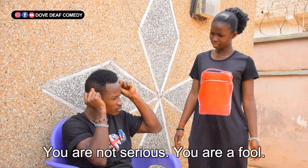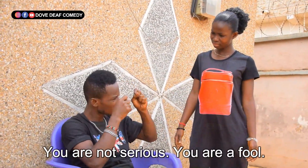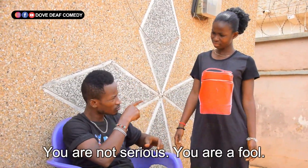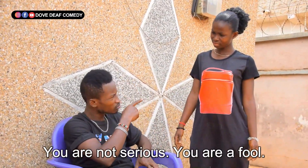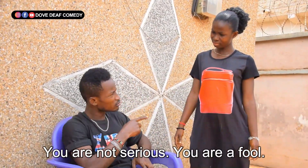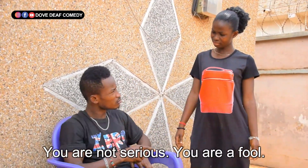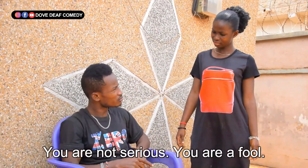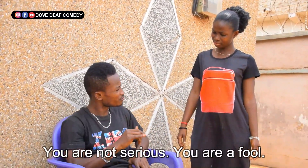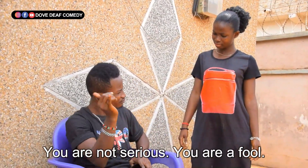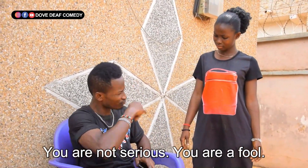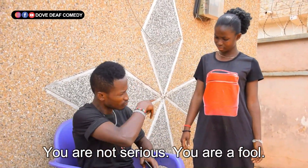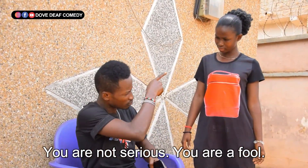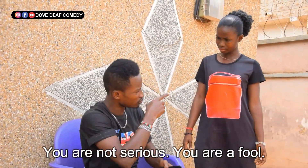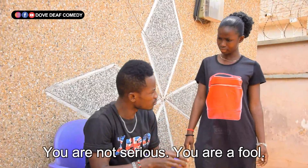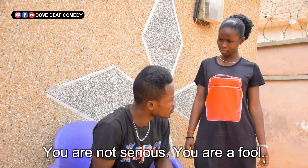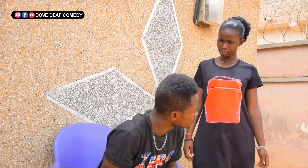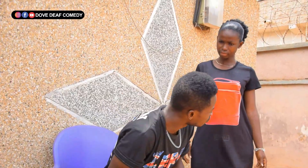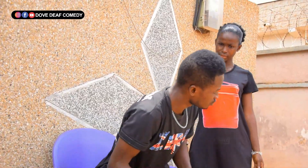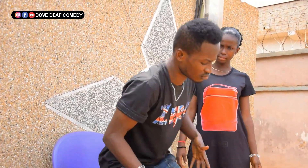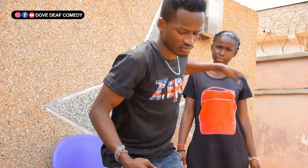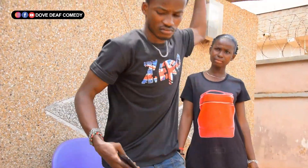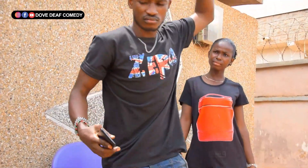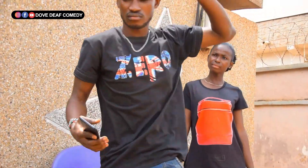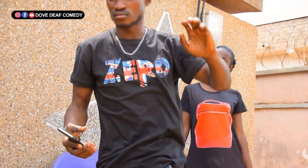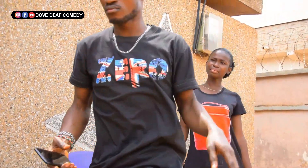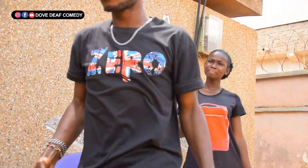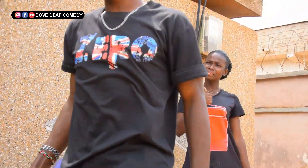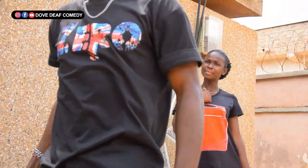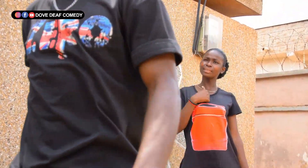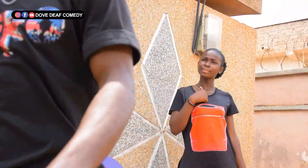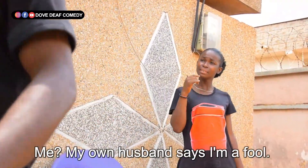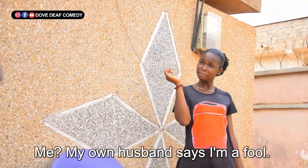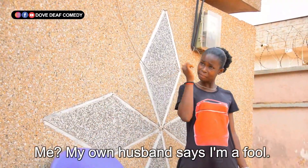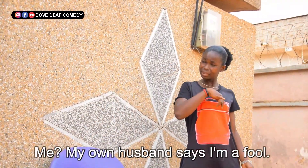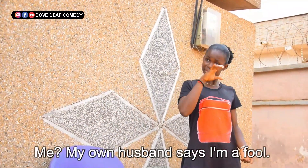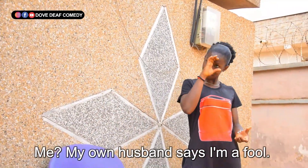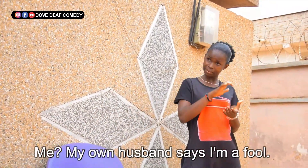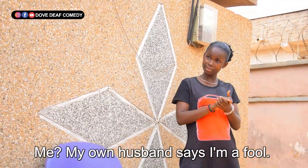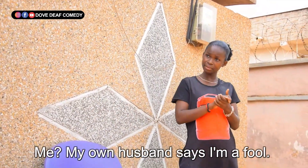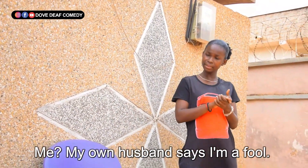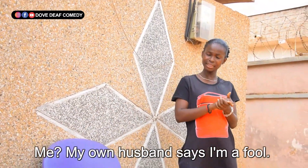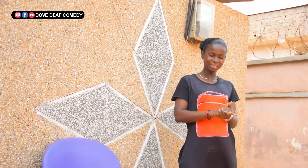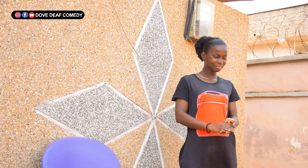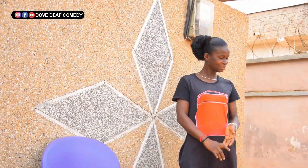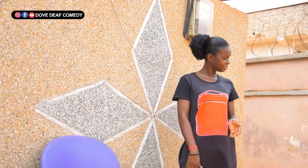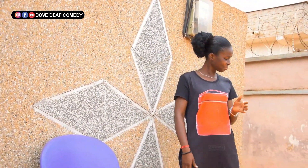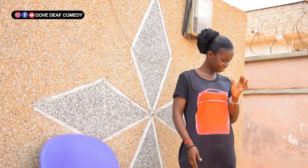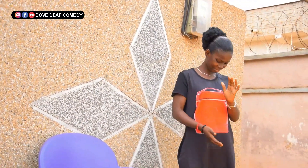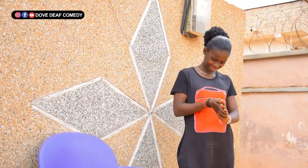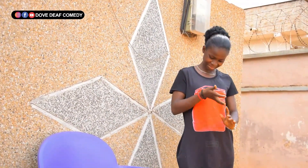not serious. You are a fool. Me? My own husband says I'm a fool.